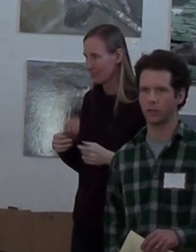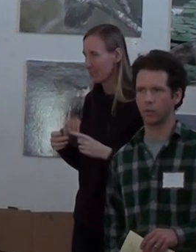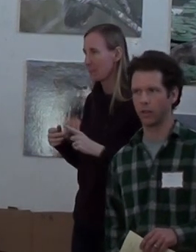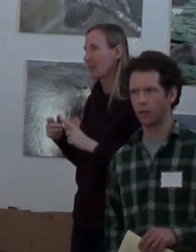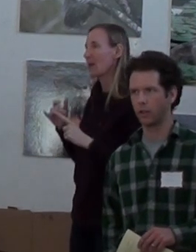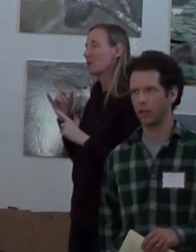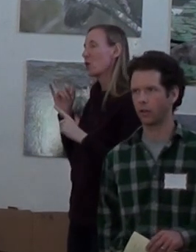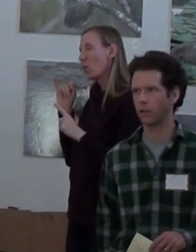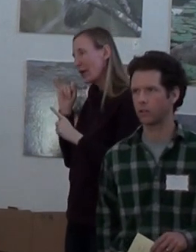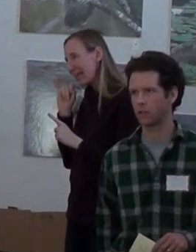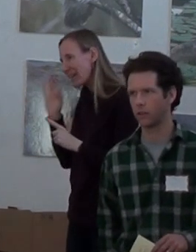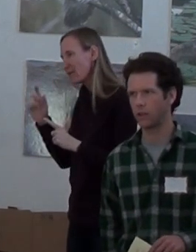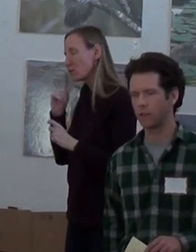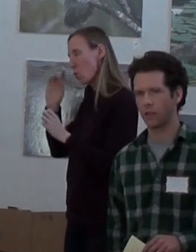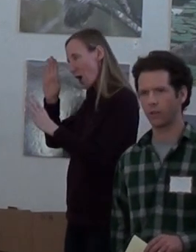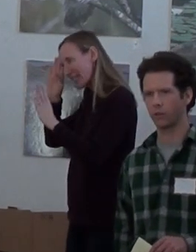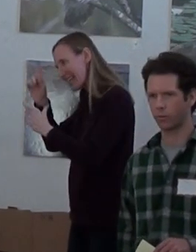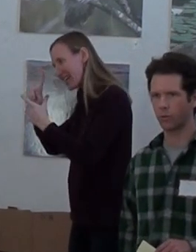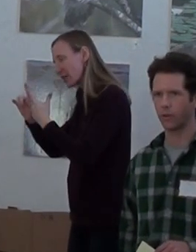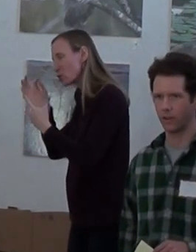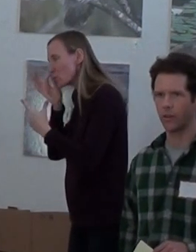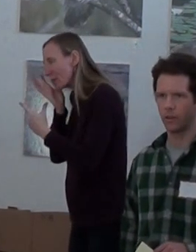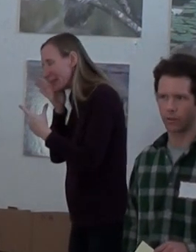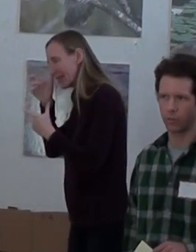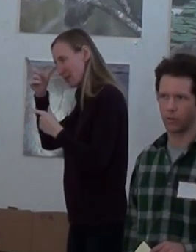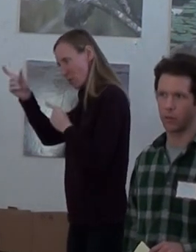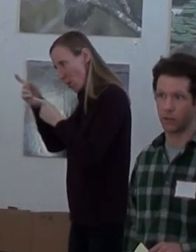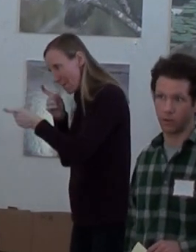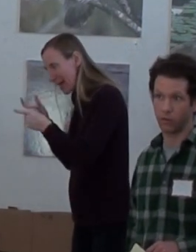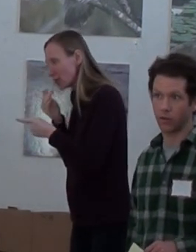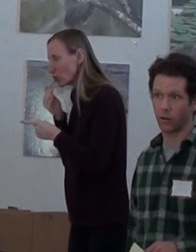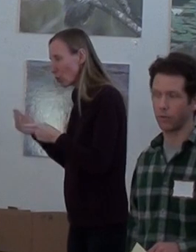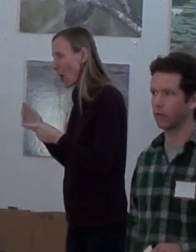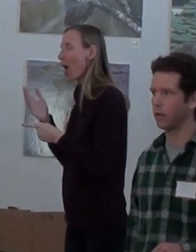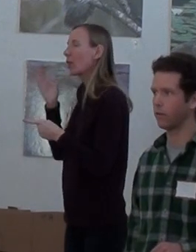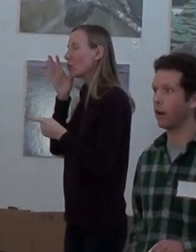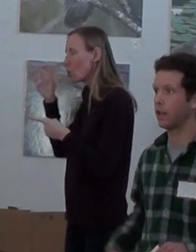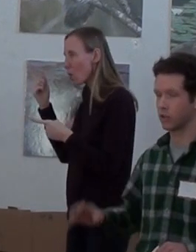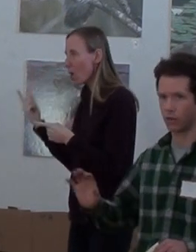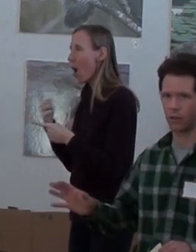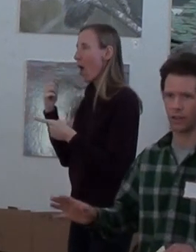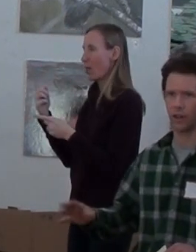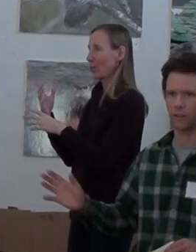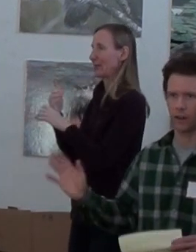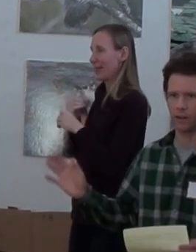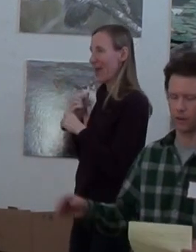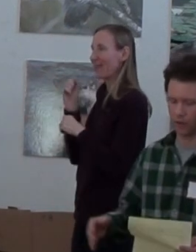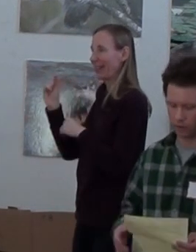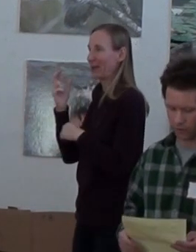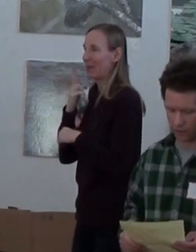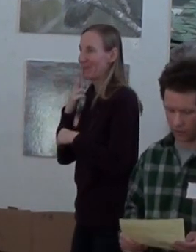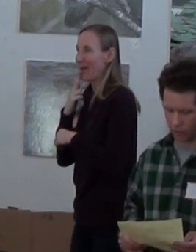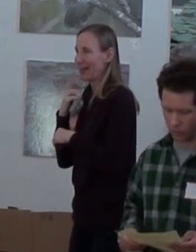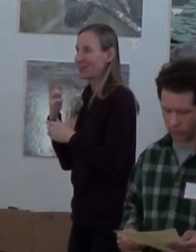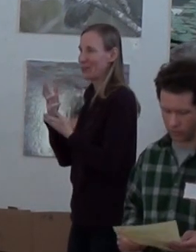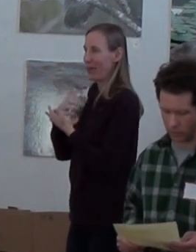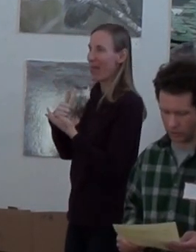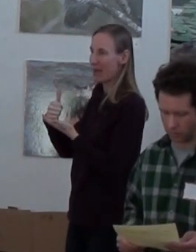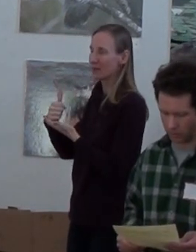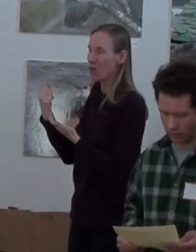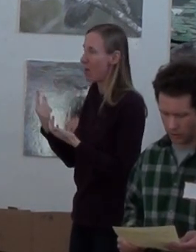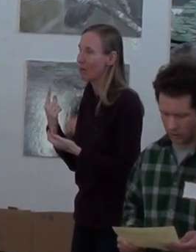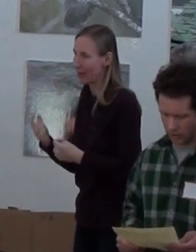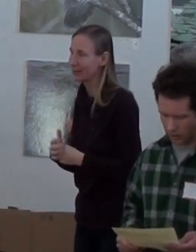that their management and their attention to the details is really something to be considerate of. If honey is your thing, not that, you know, that's not the end goal for